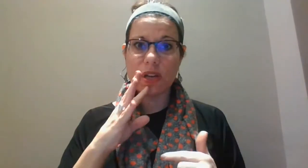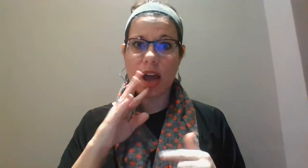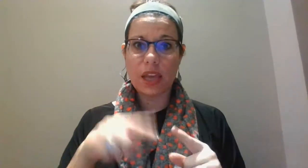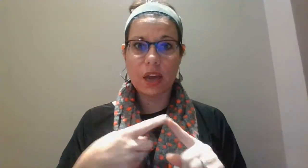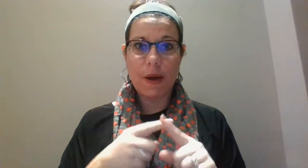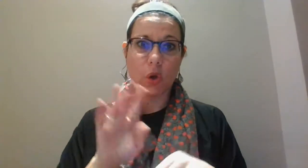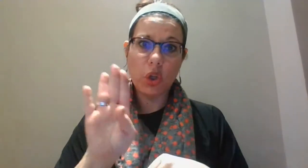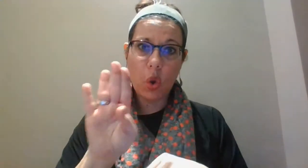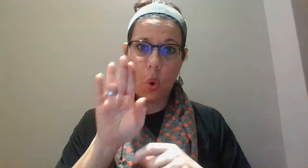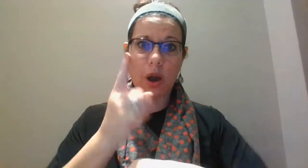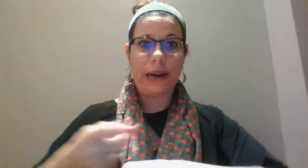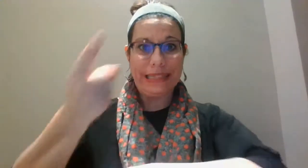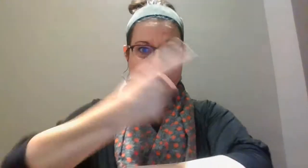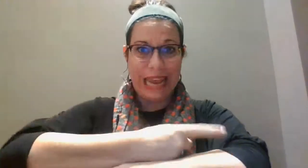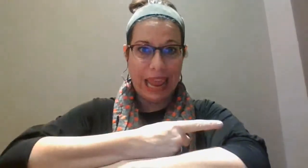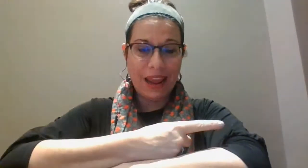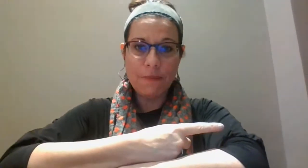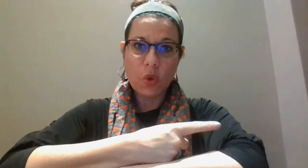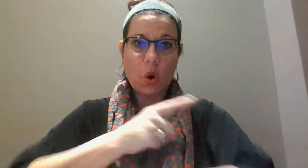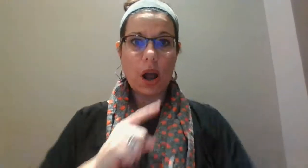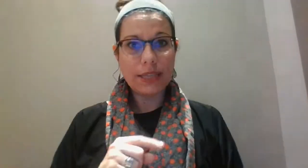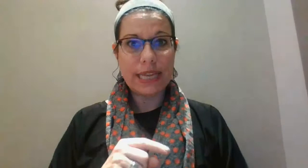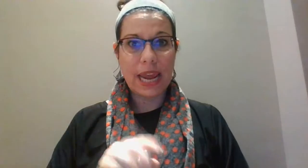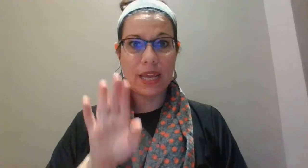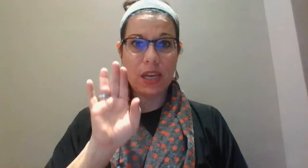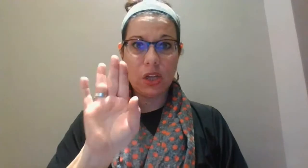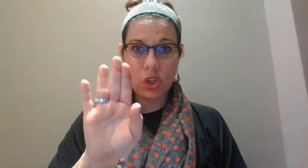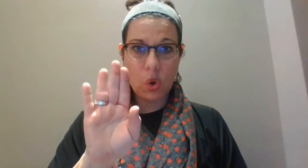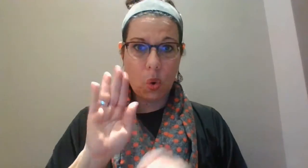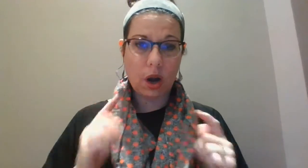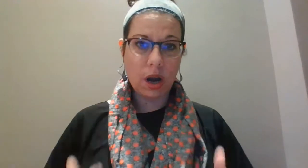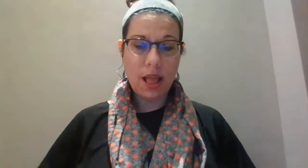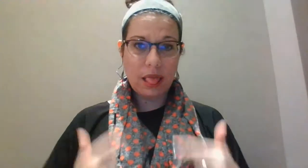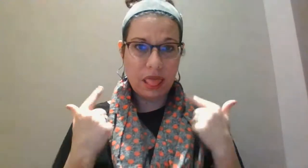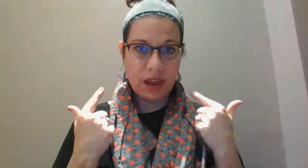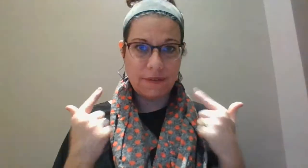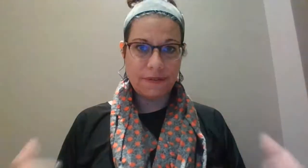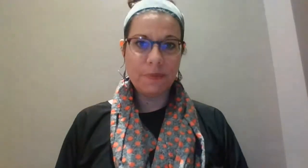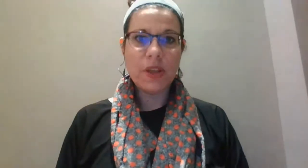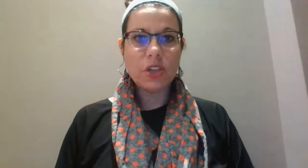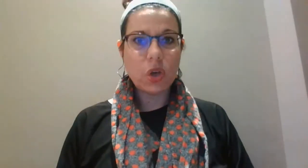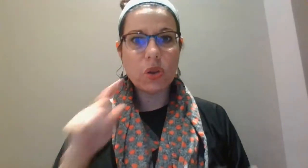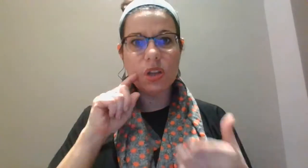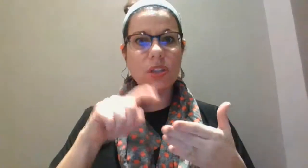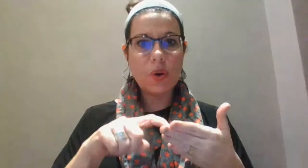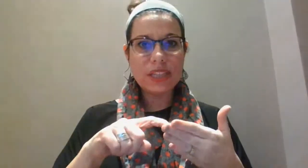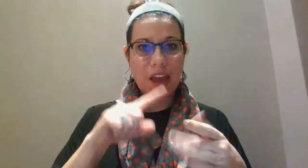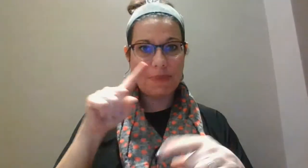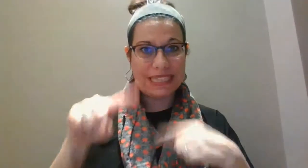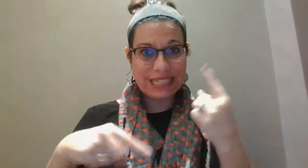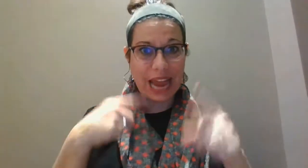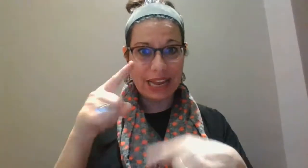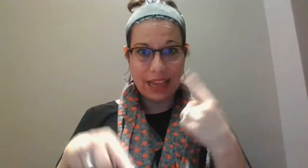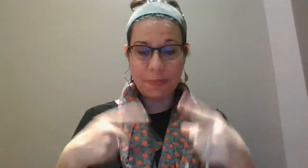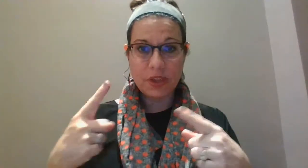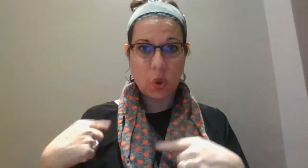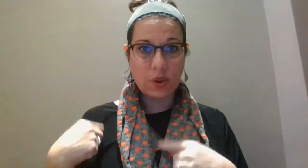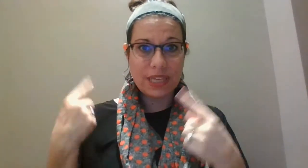talking about your day or a day in your life. So you'll notice I've been signing this whole